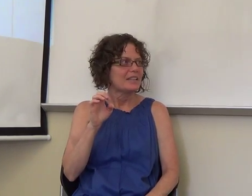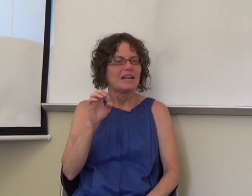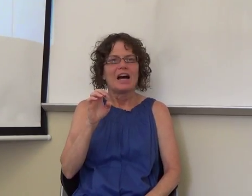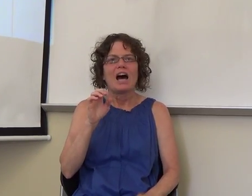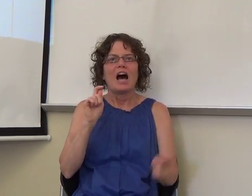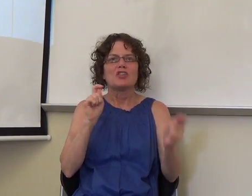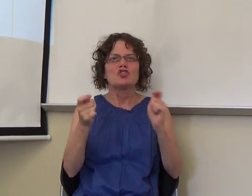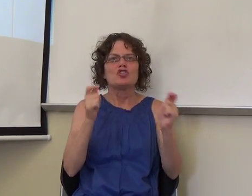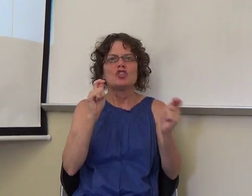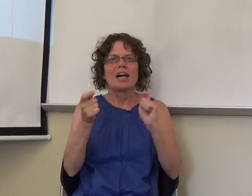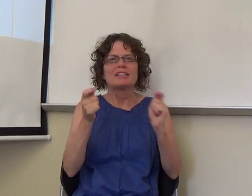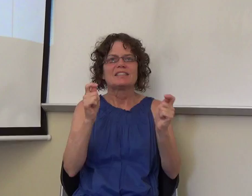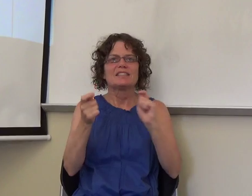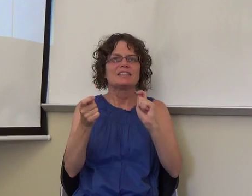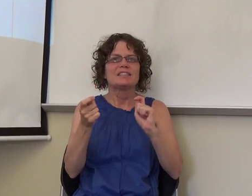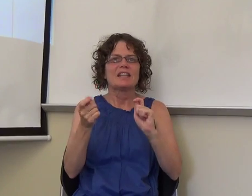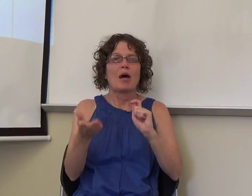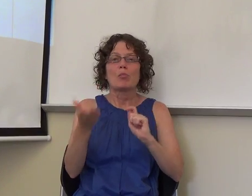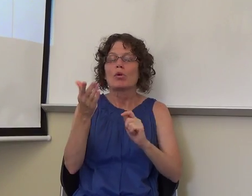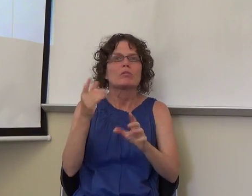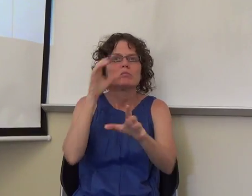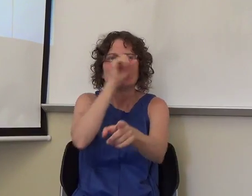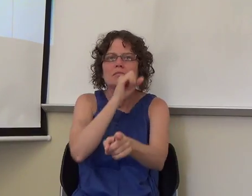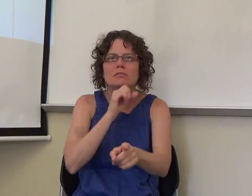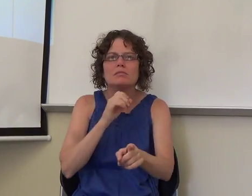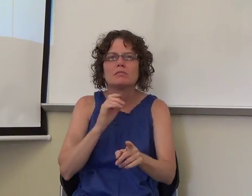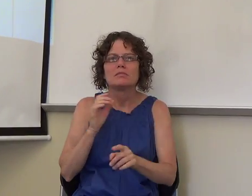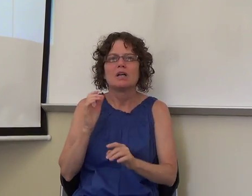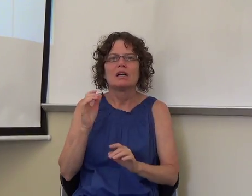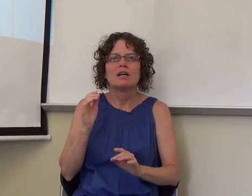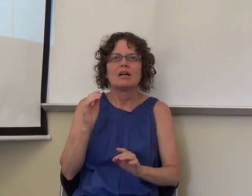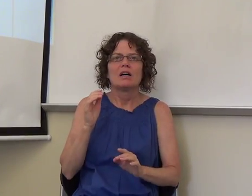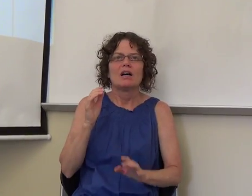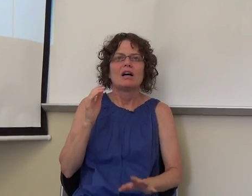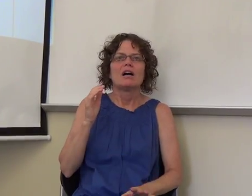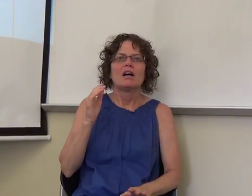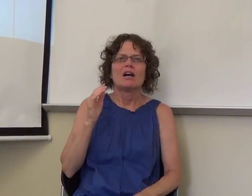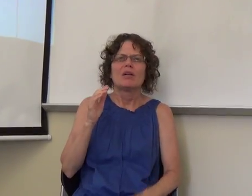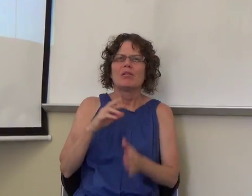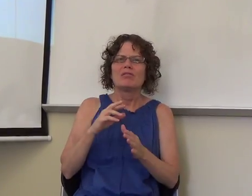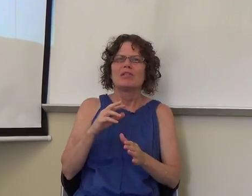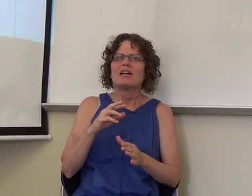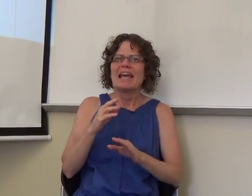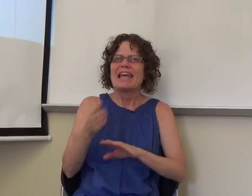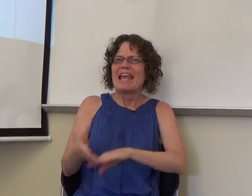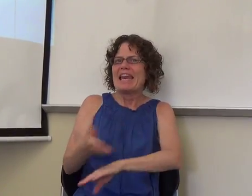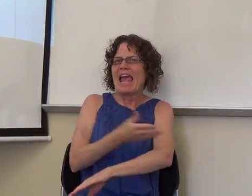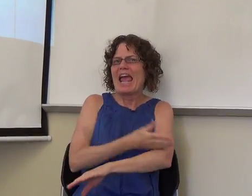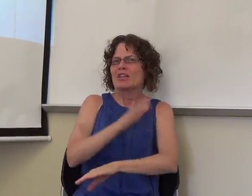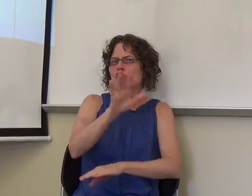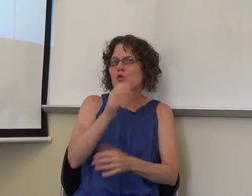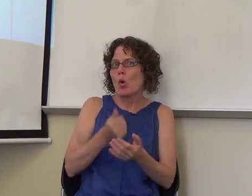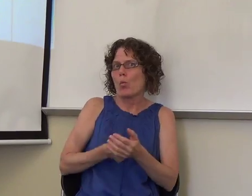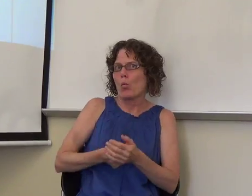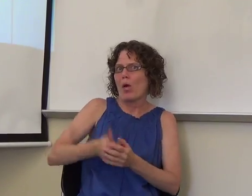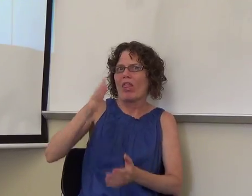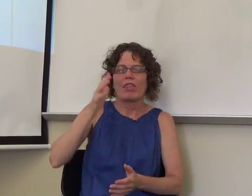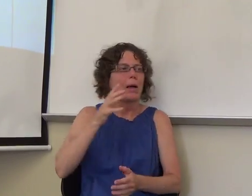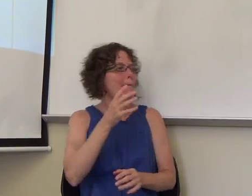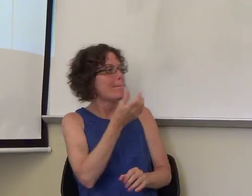you just put adjust upward, that might have worked. Yeah. They enhance your wealth, okay? Make better?